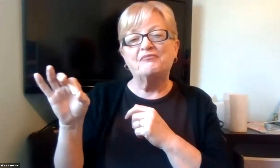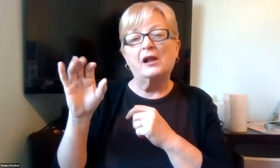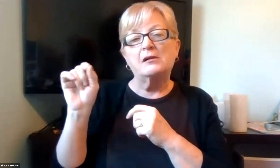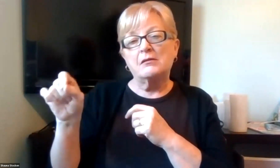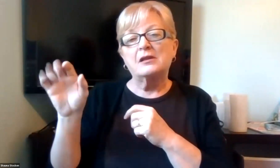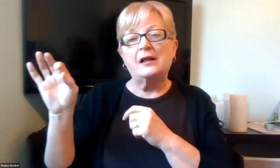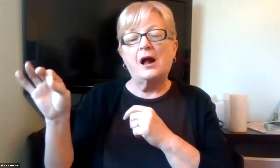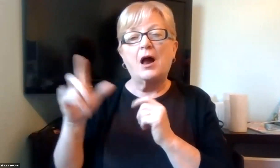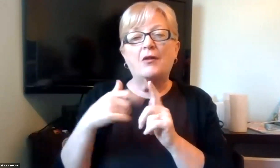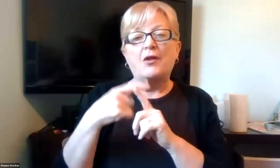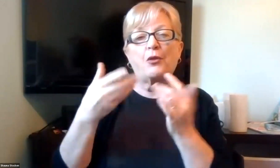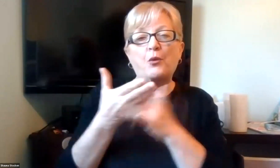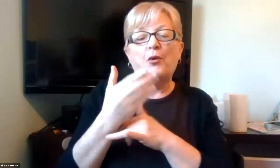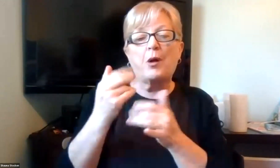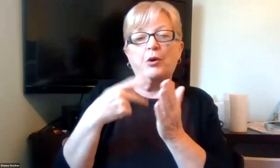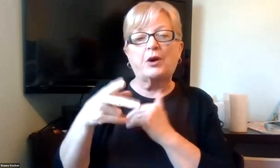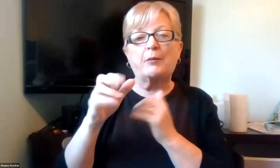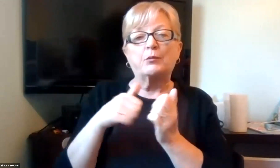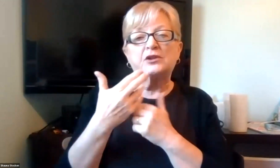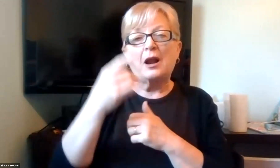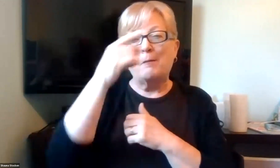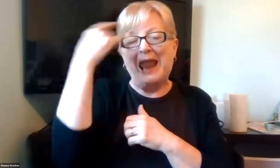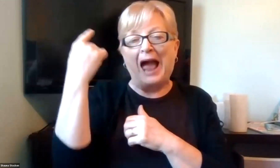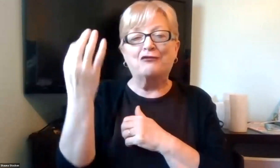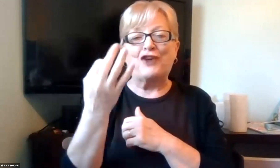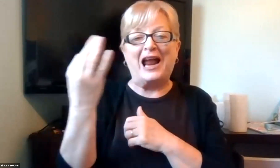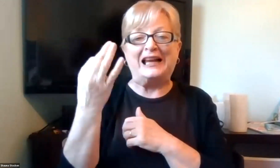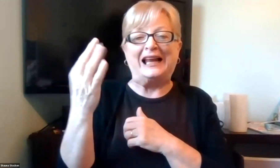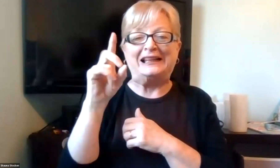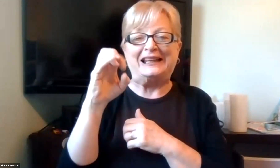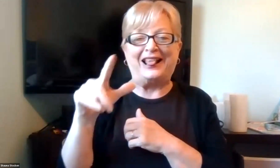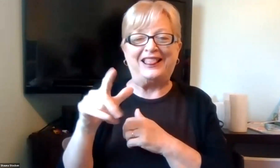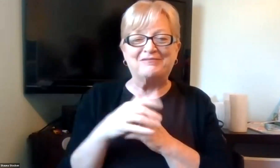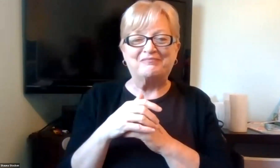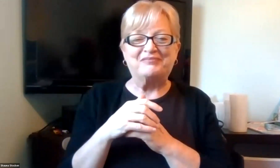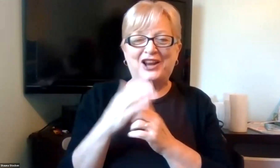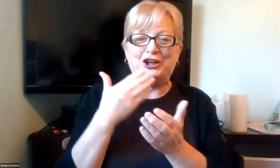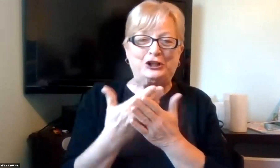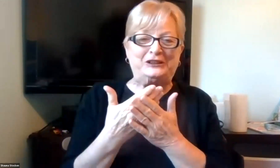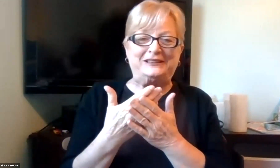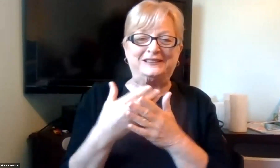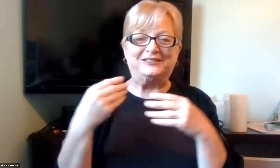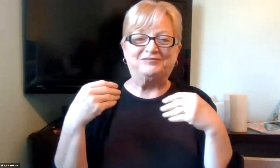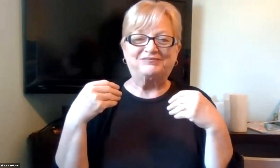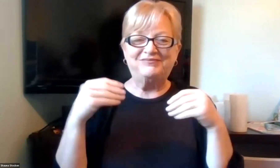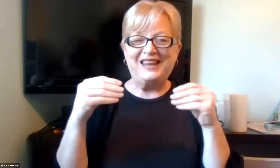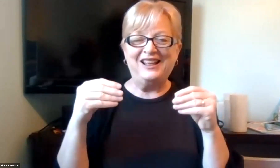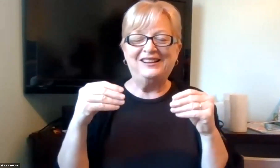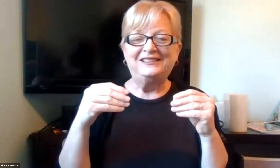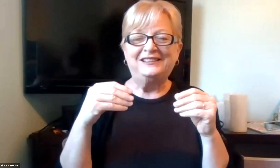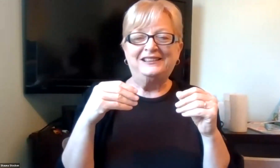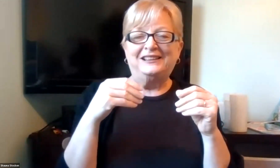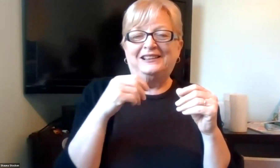was purchased like on a Black Friday deal or one of those days where they have a really good sale. These things tend to go